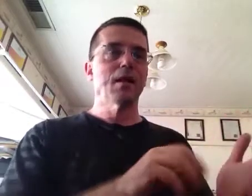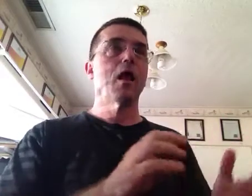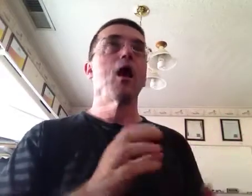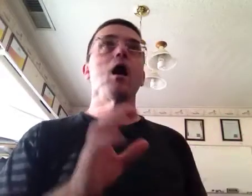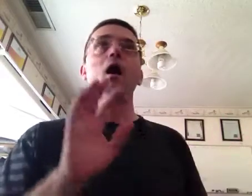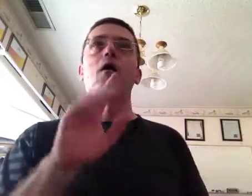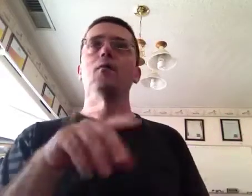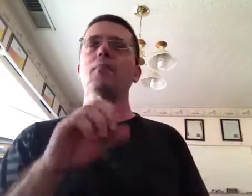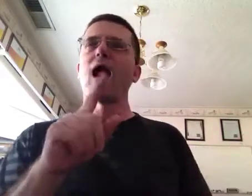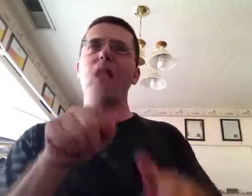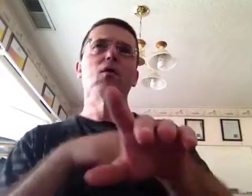of this?